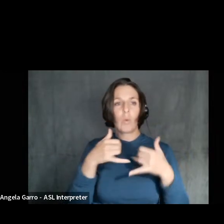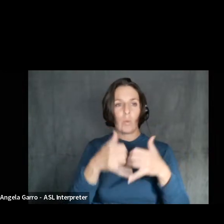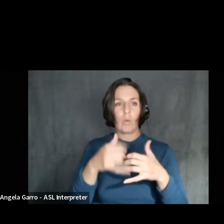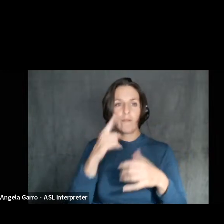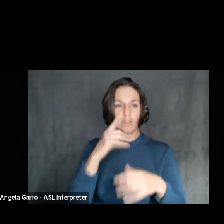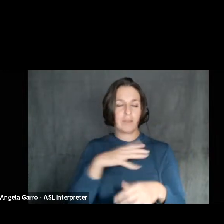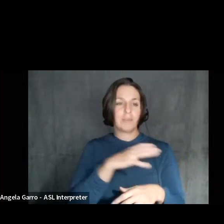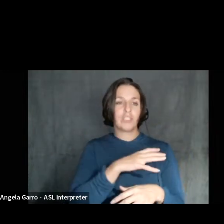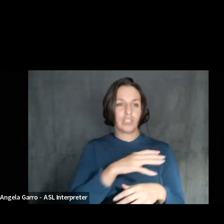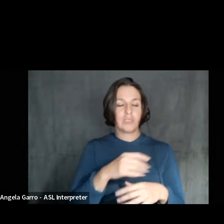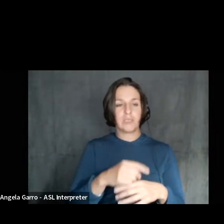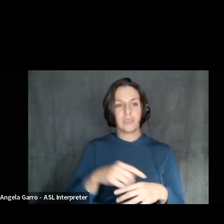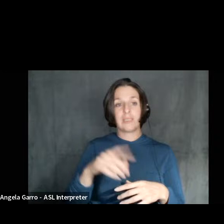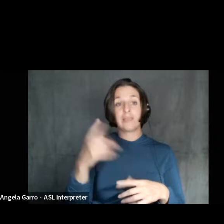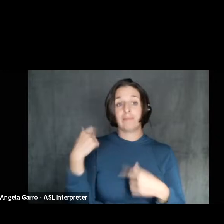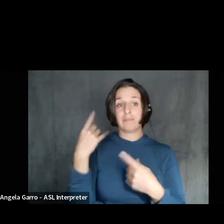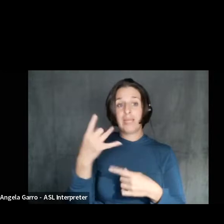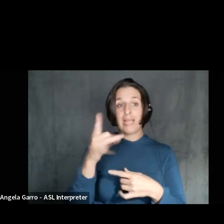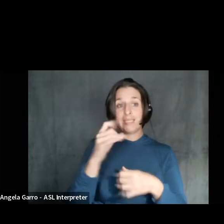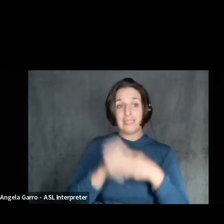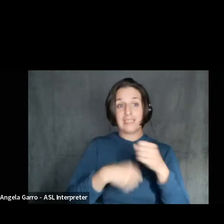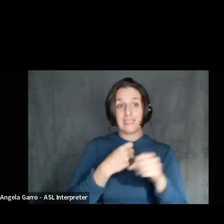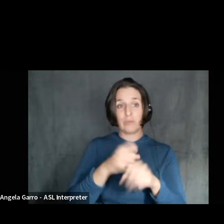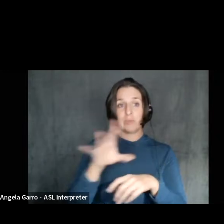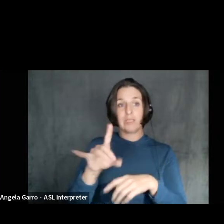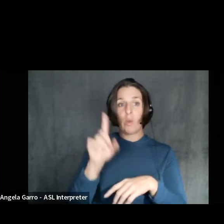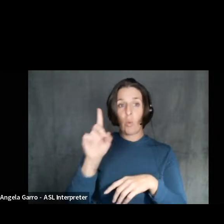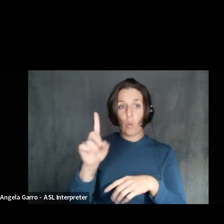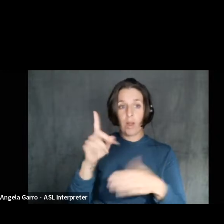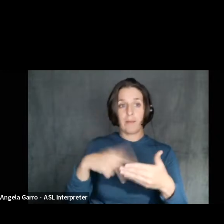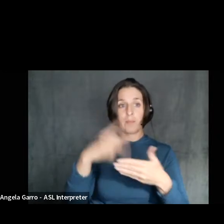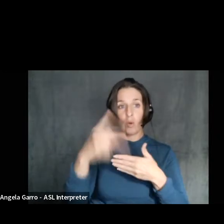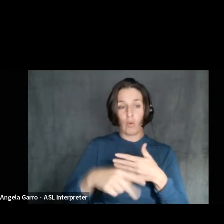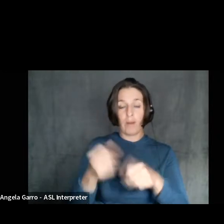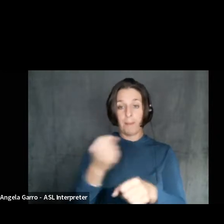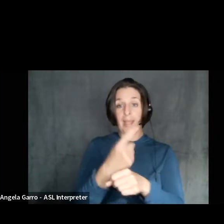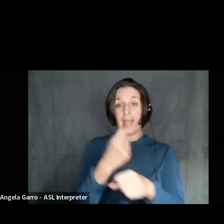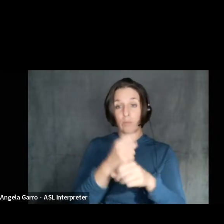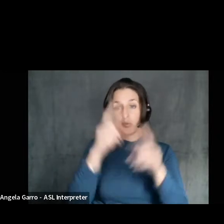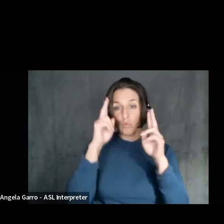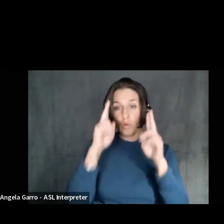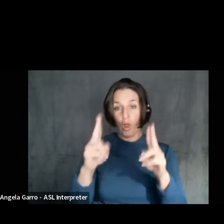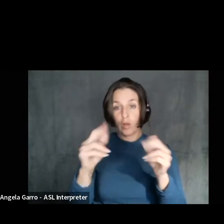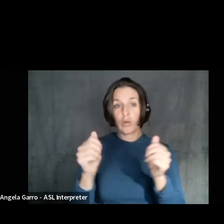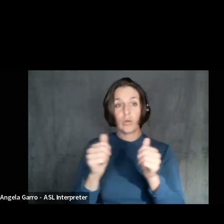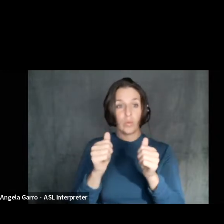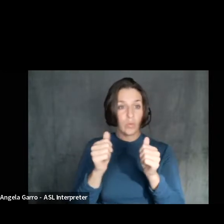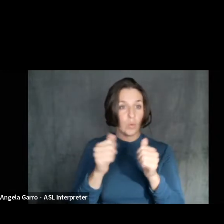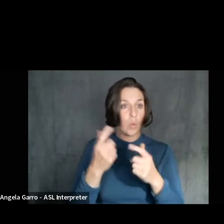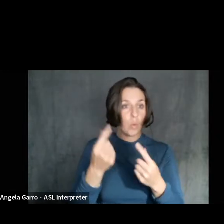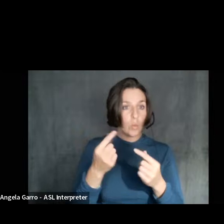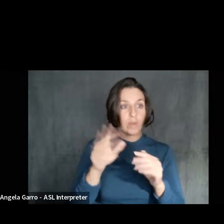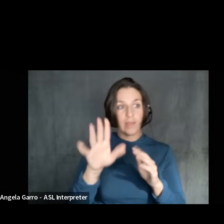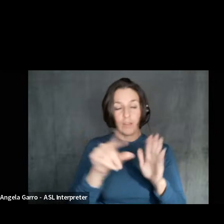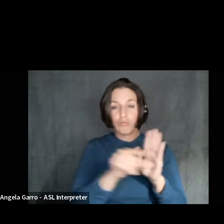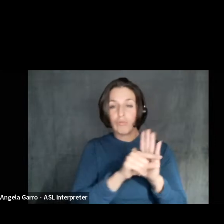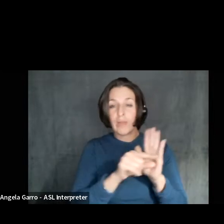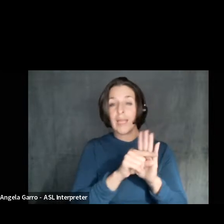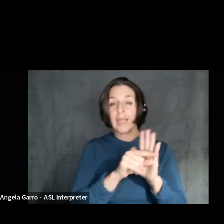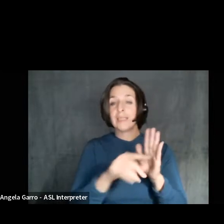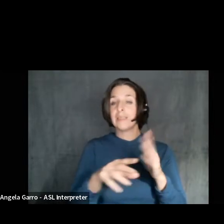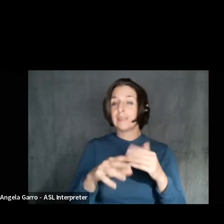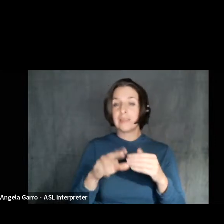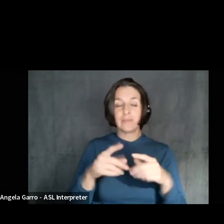past 18 years, the ACSE has selected one exemplary program annually to honor with the Grazer Outstanding Achievement in Learning or